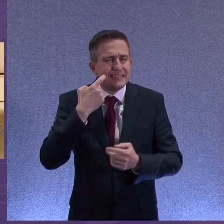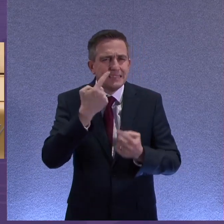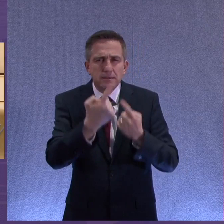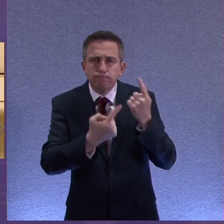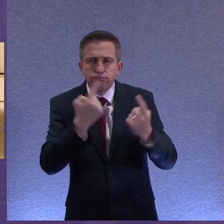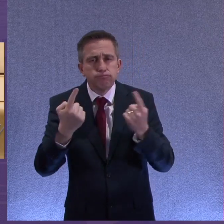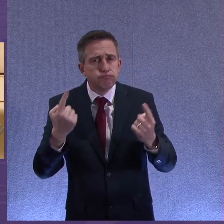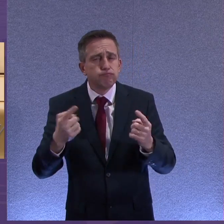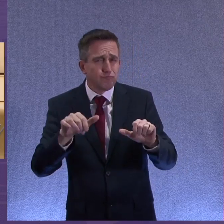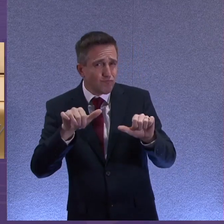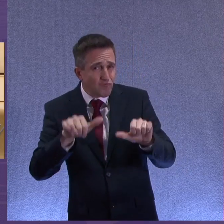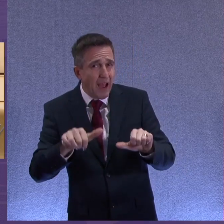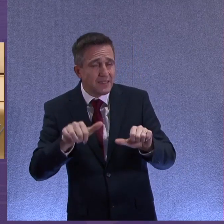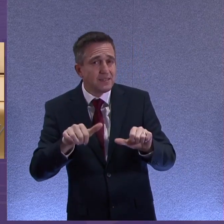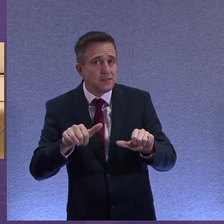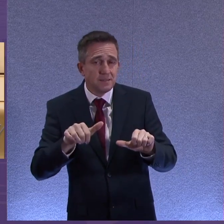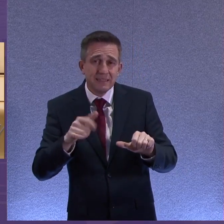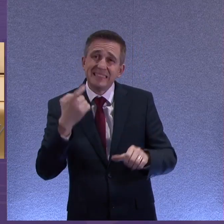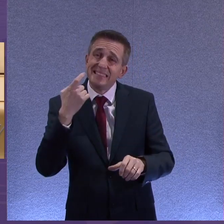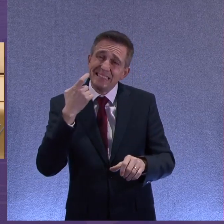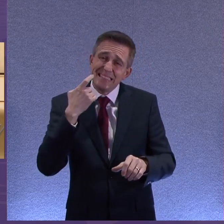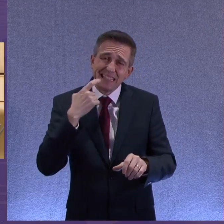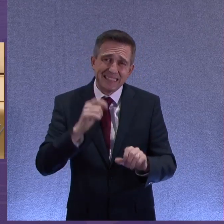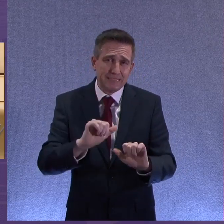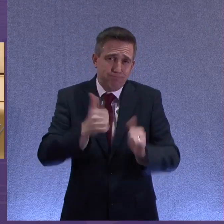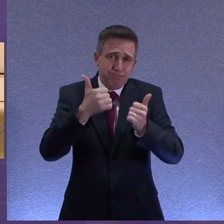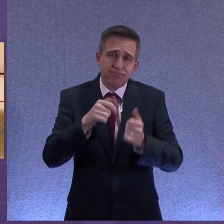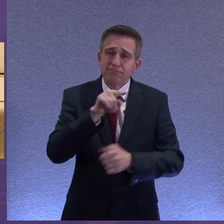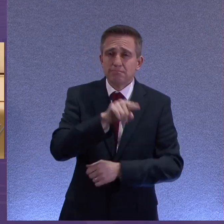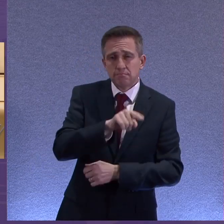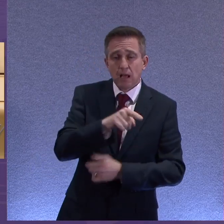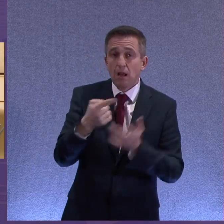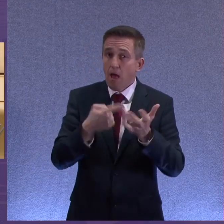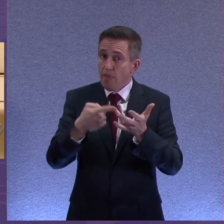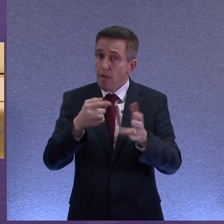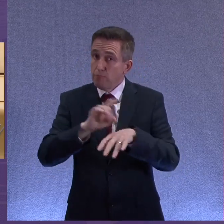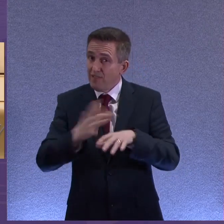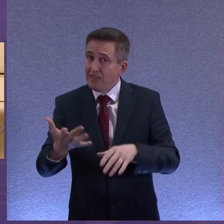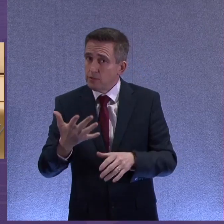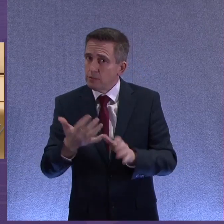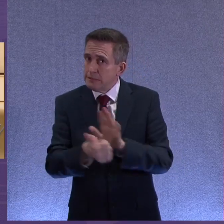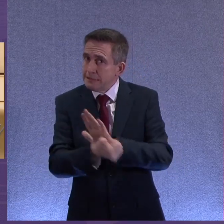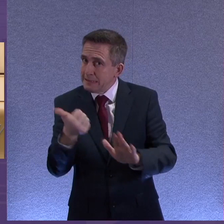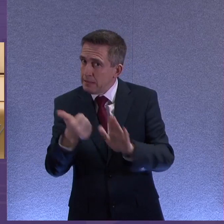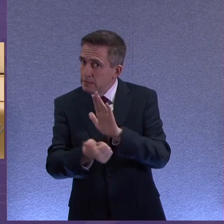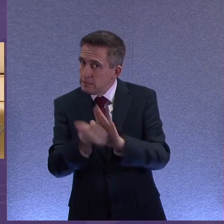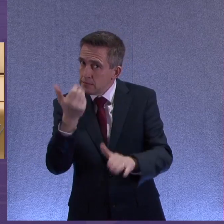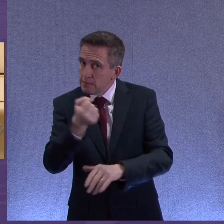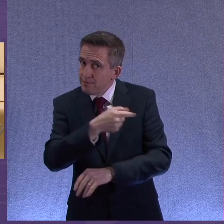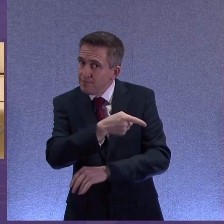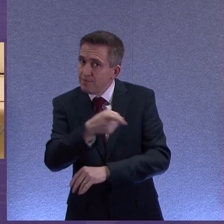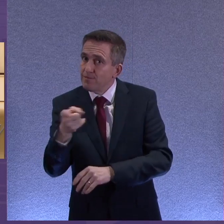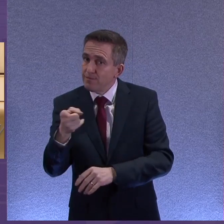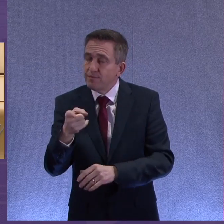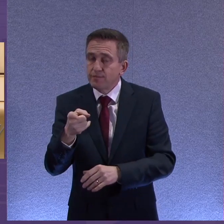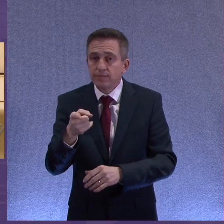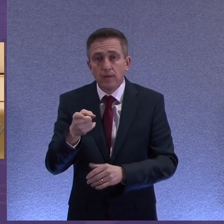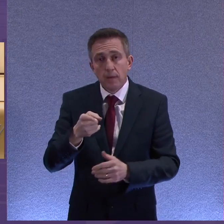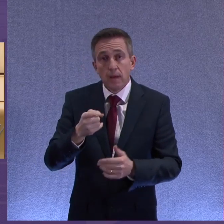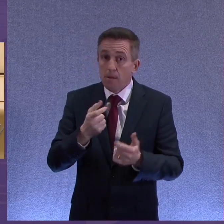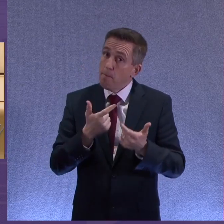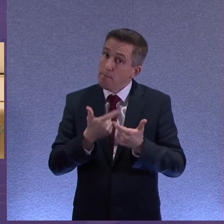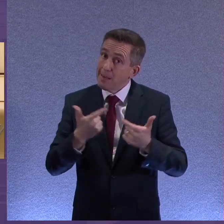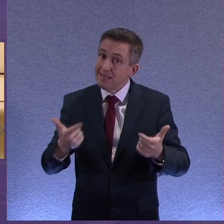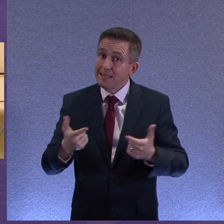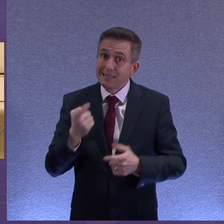right. Dentists in particular, but also those others, all have really significant skills. I'm really pleased to say that many of